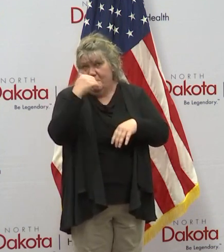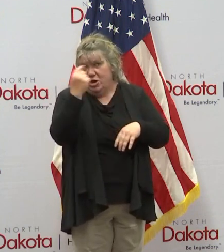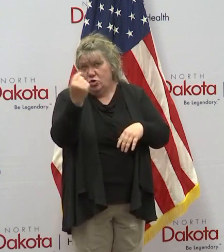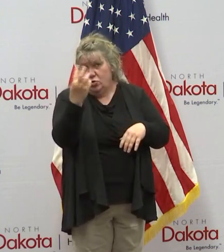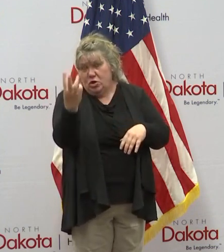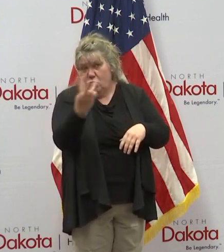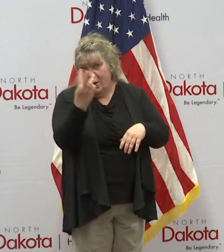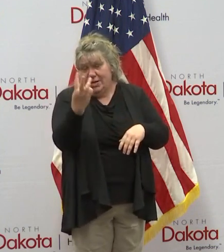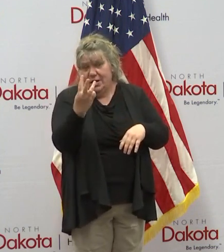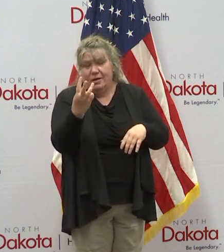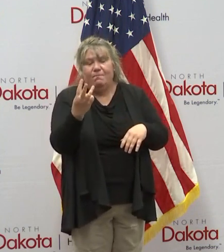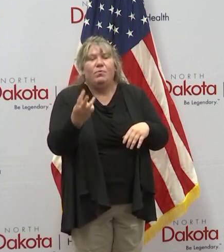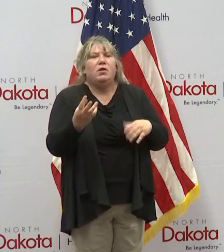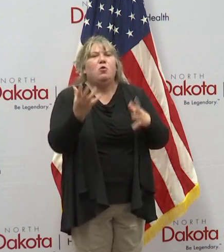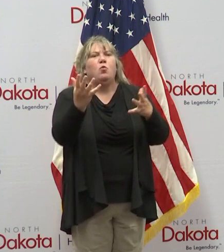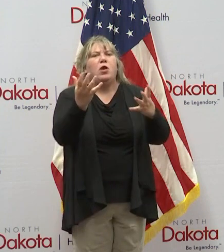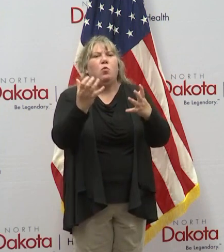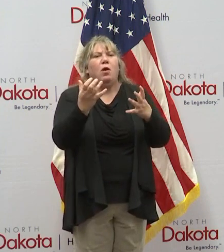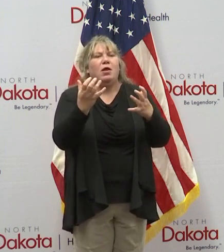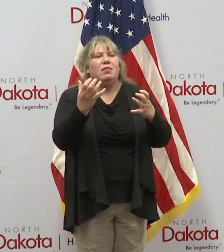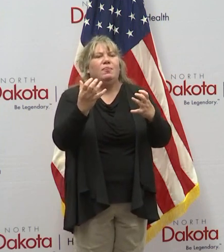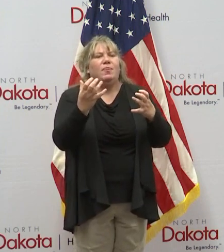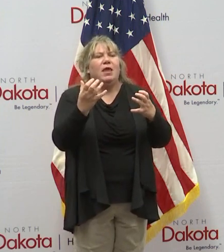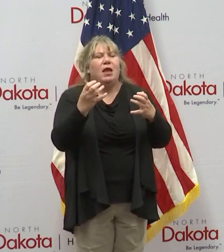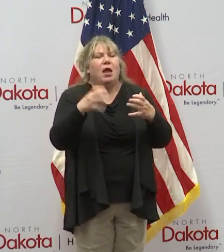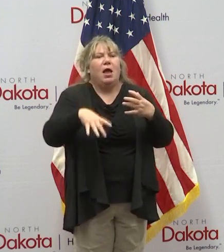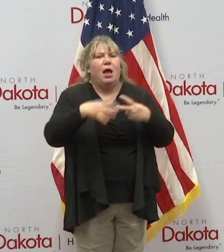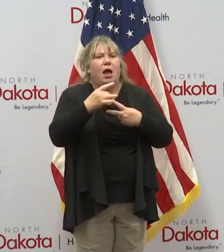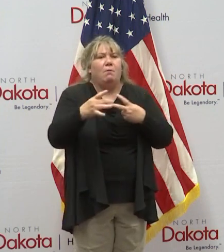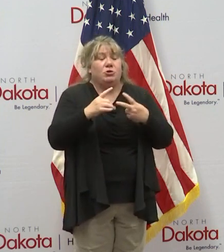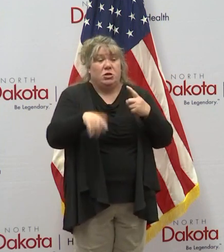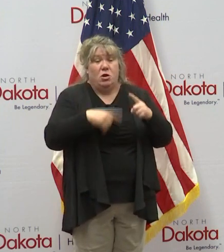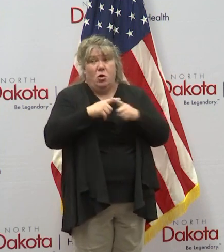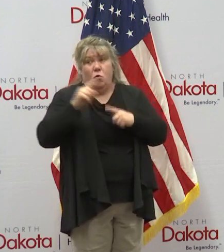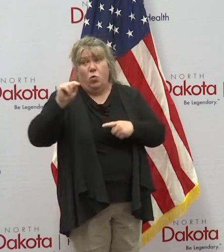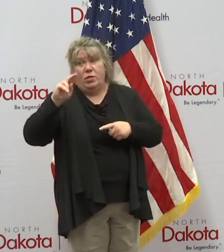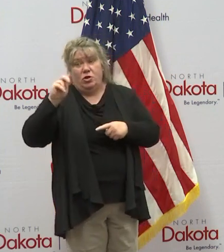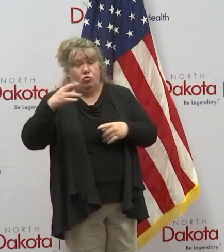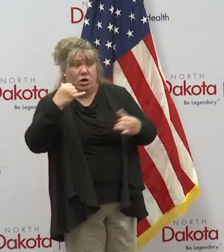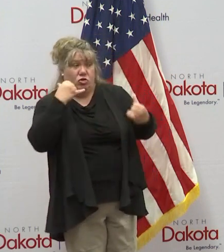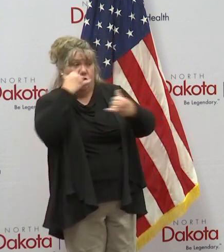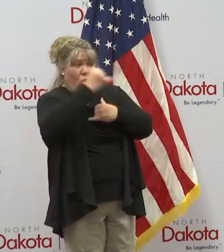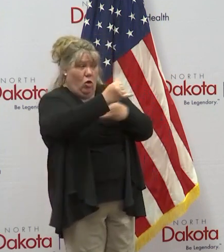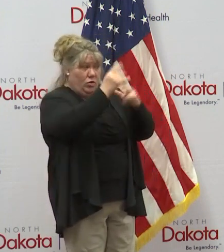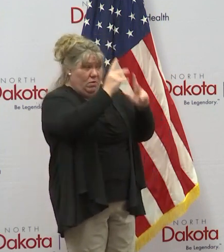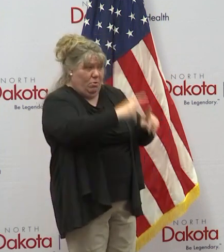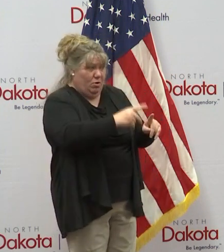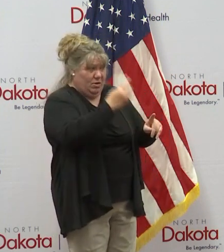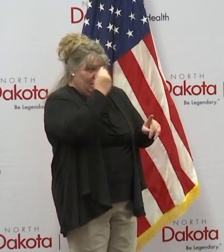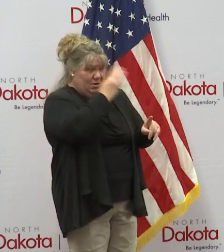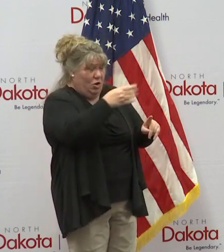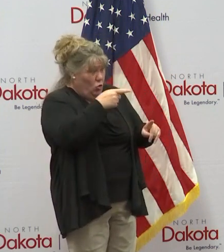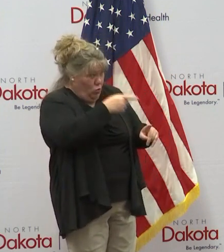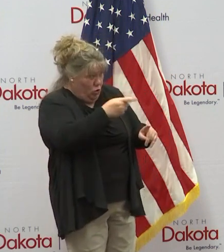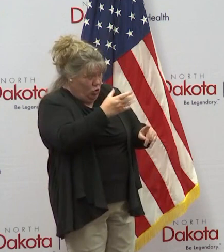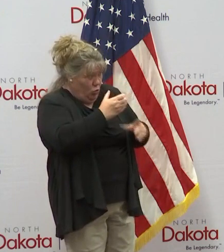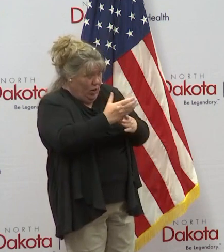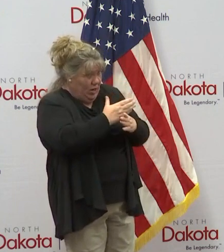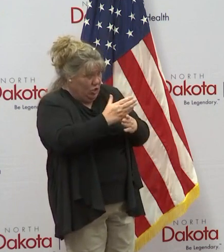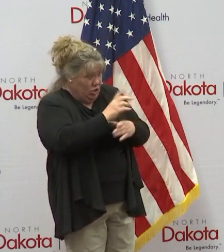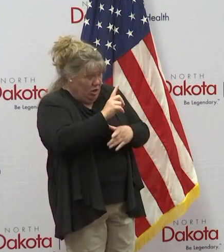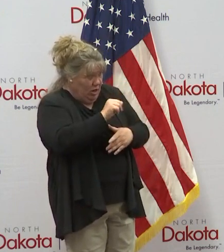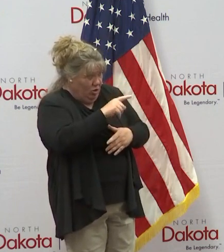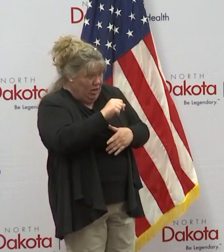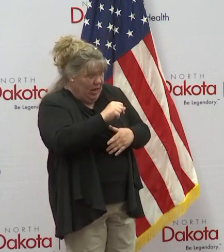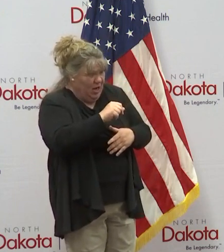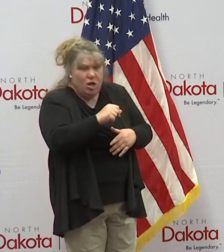Tuesday, Wednesday, is the option to, when the tracer is talking to you, they will say, would you like to share your data?